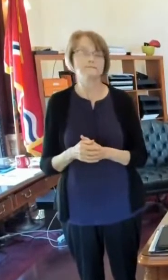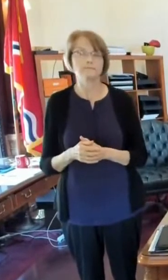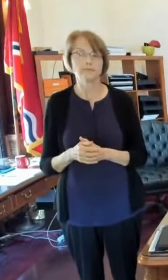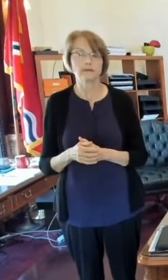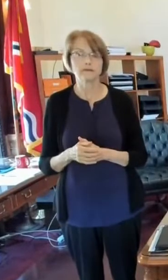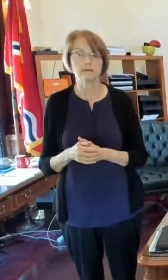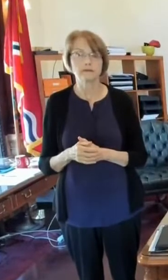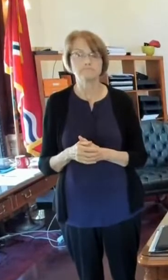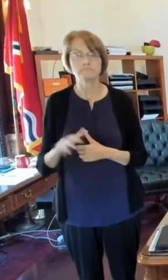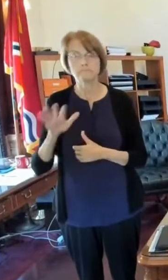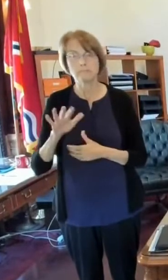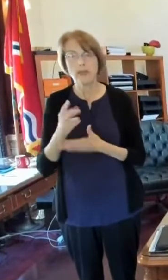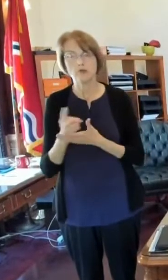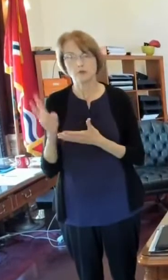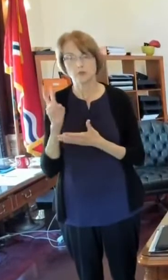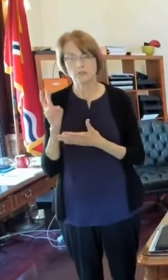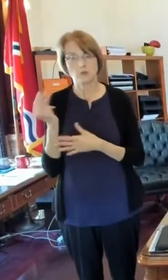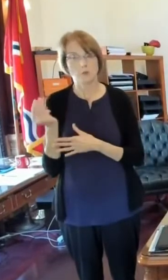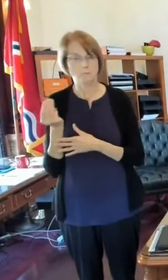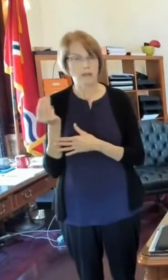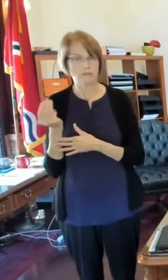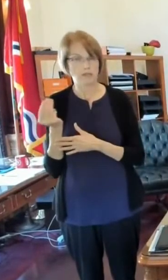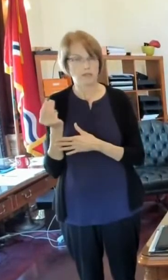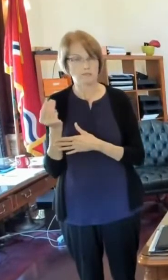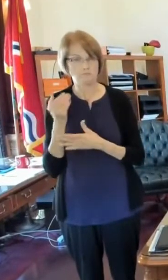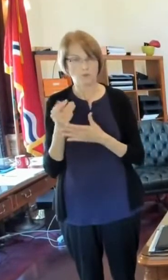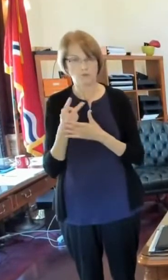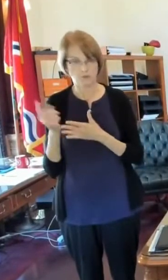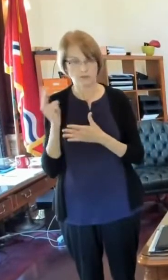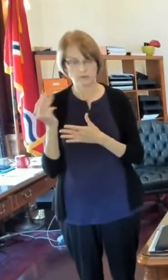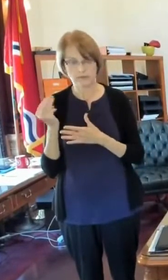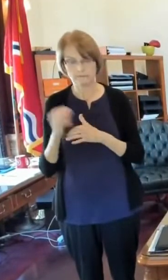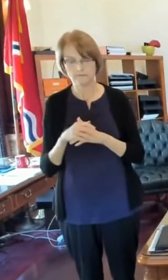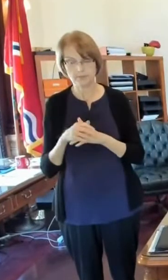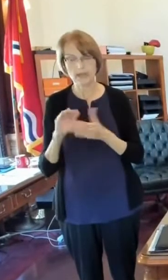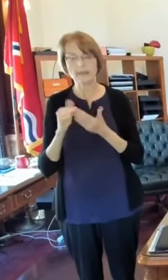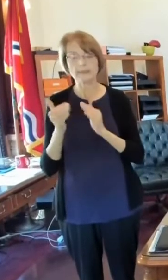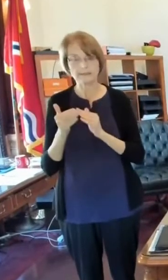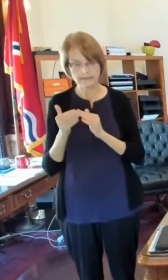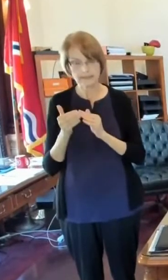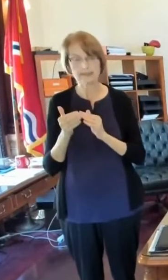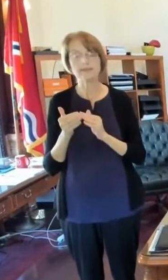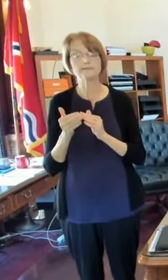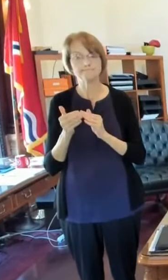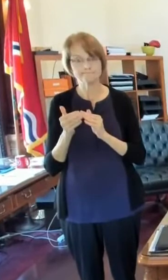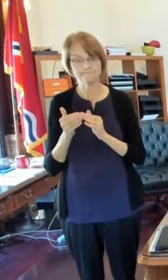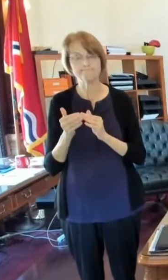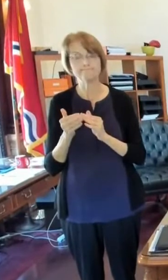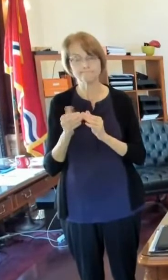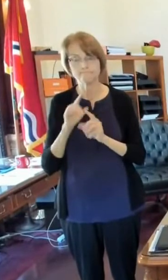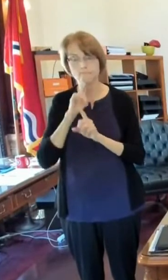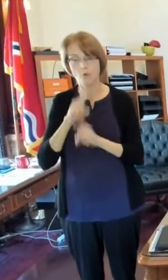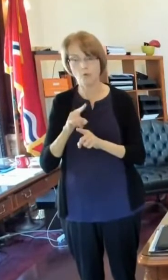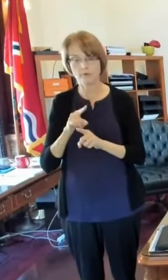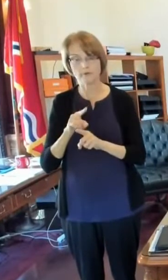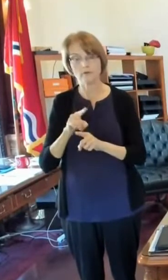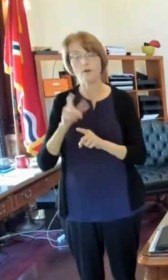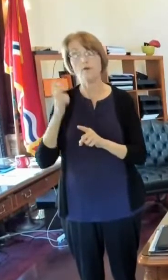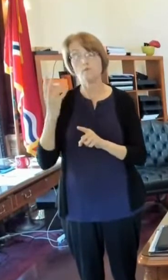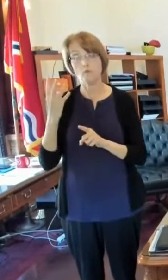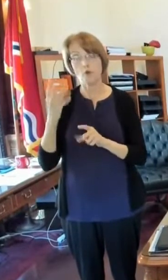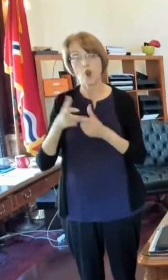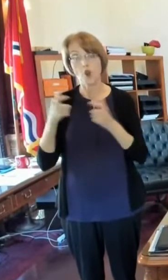not quite 2 weeks ago, it was on a Monday, the city moved to close 4